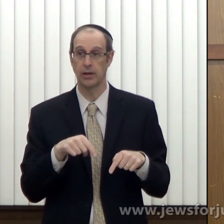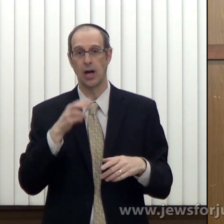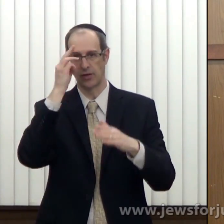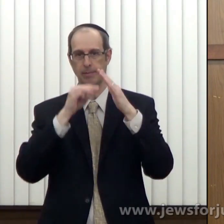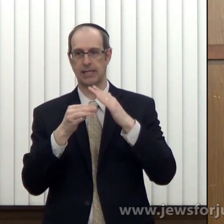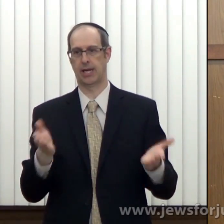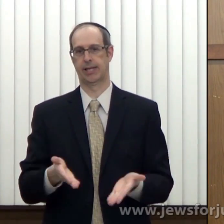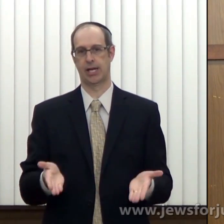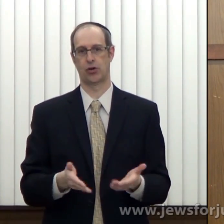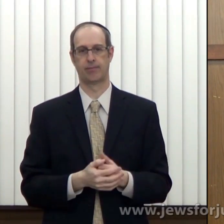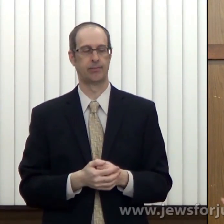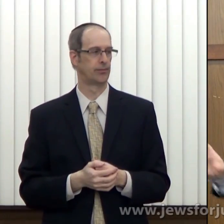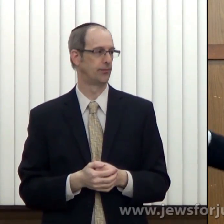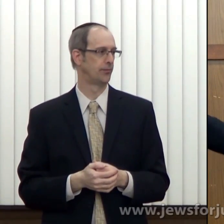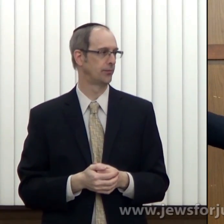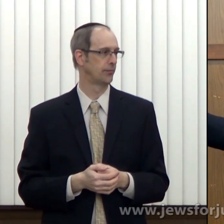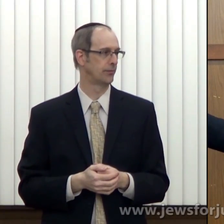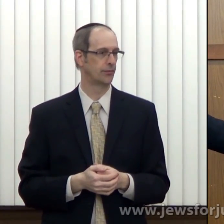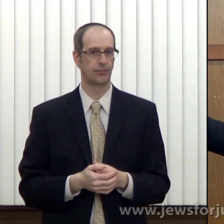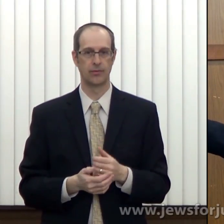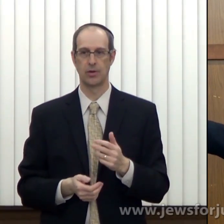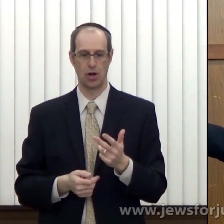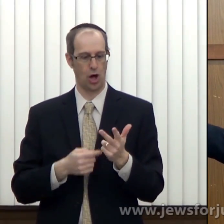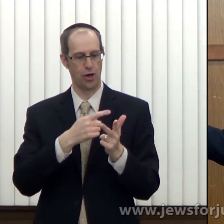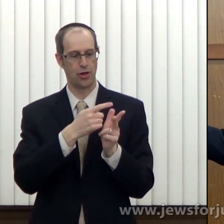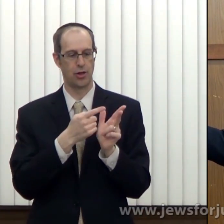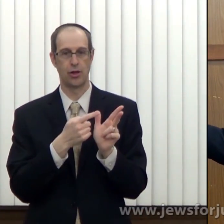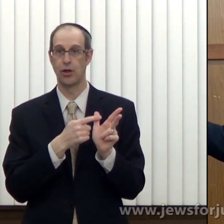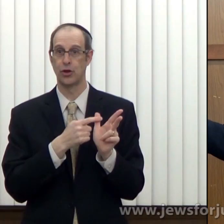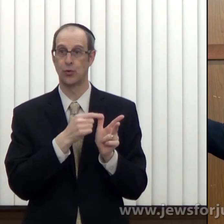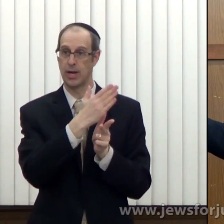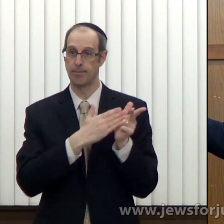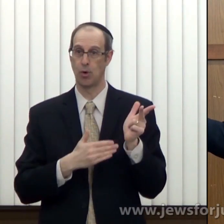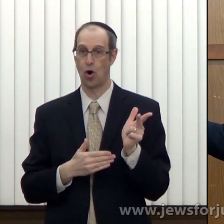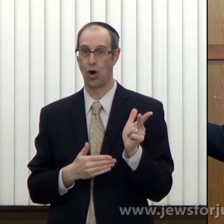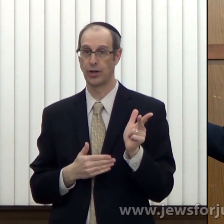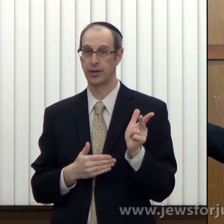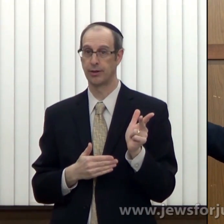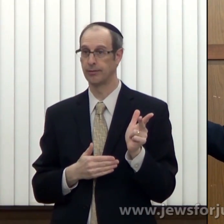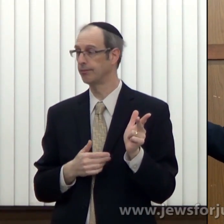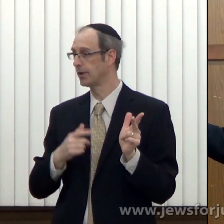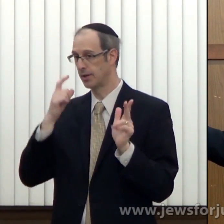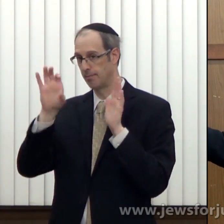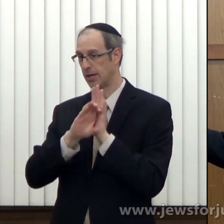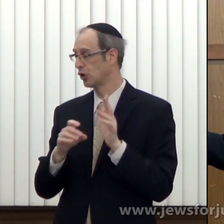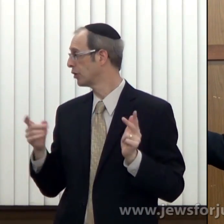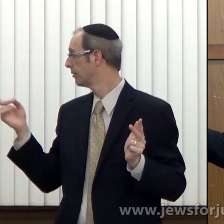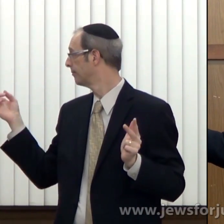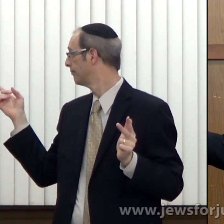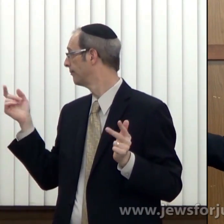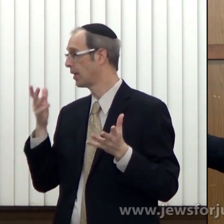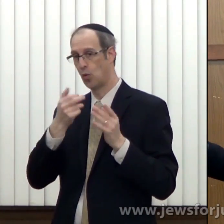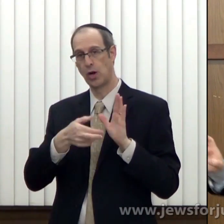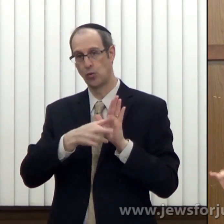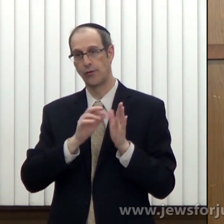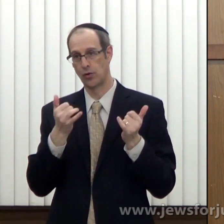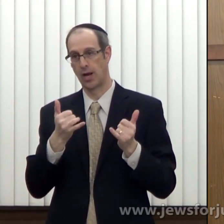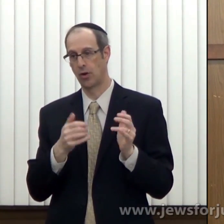here. So there are three parts to this chart that I want to go over with you